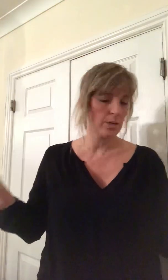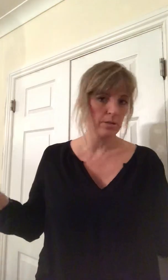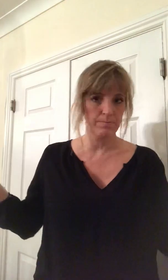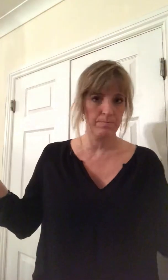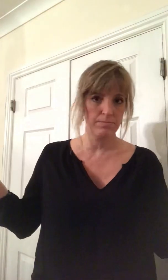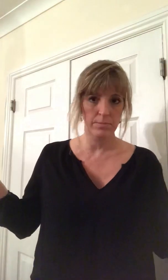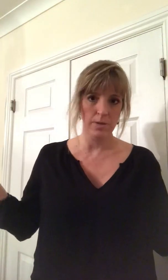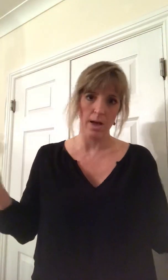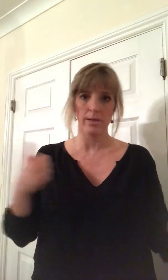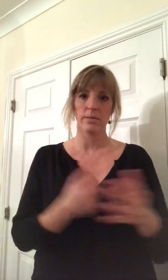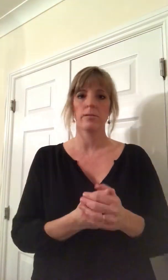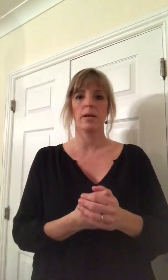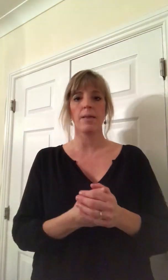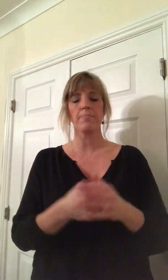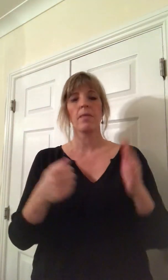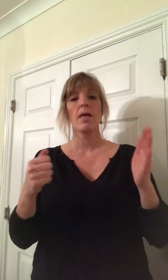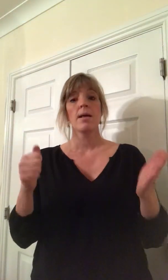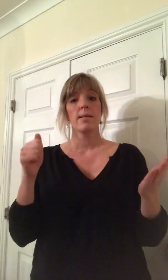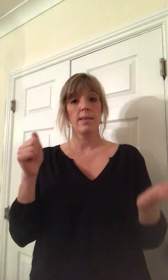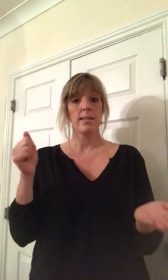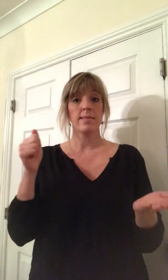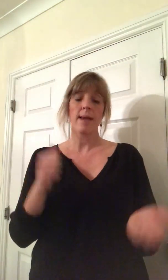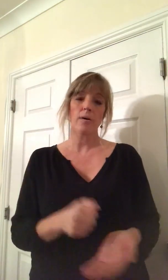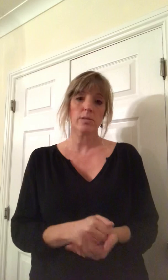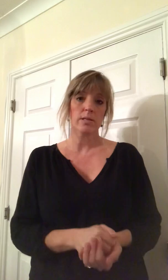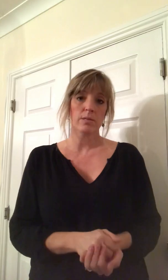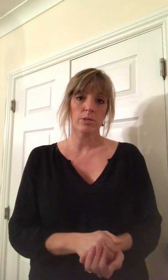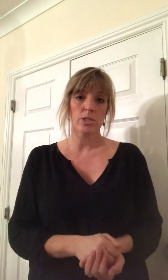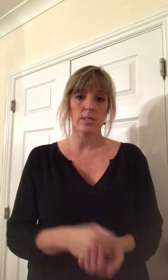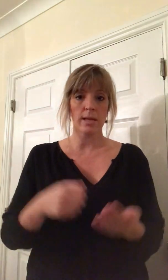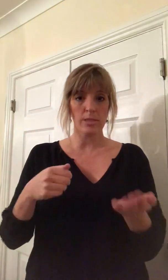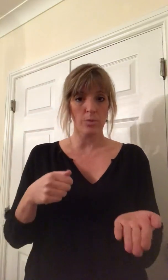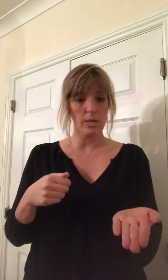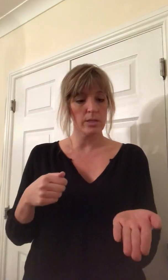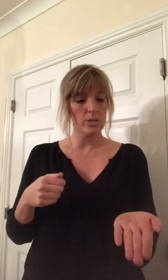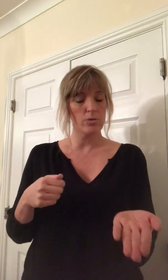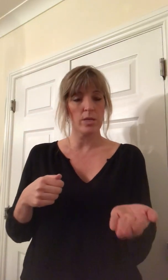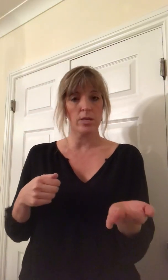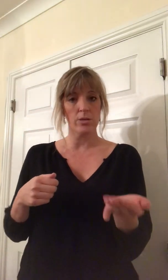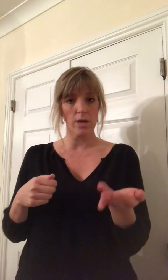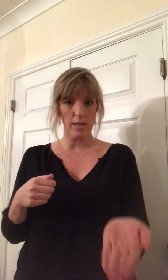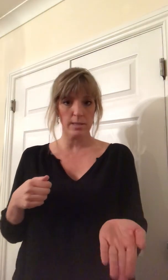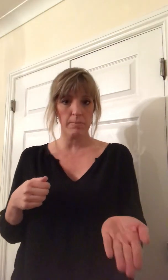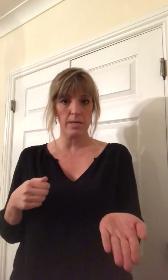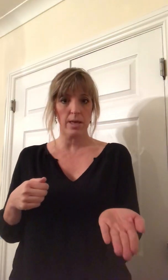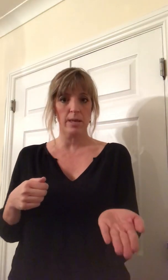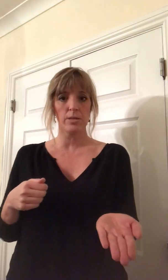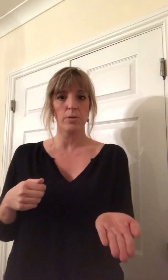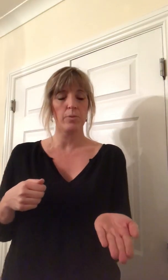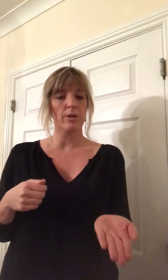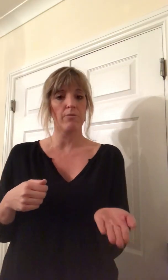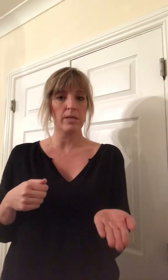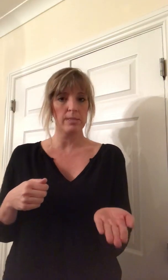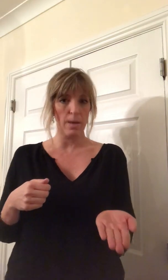to 9, okay? Then 1,000, which is the next one, is you take your non-dominant hand and you put it face